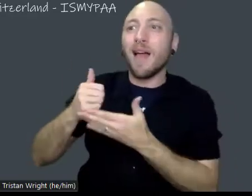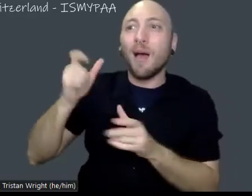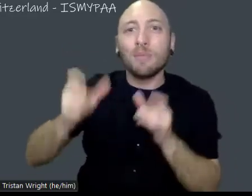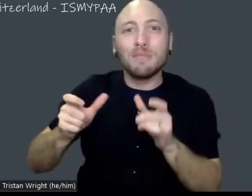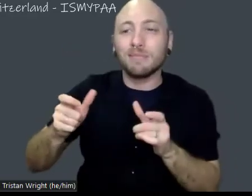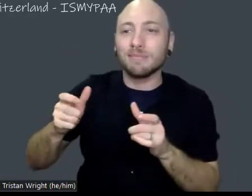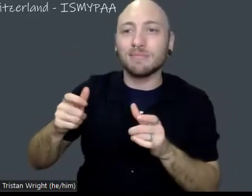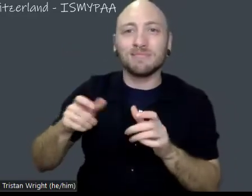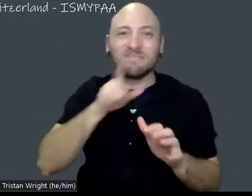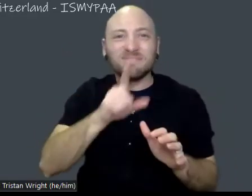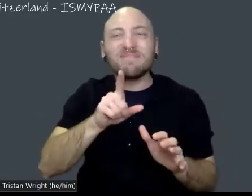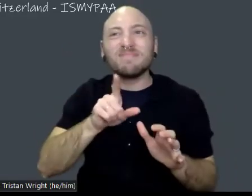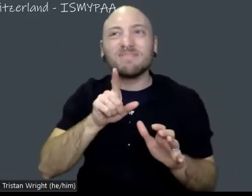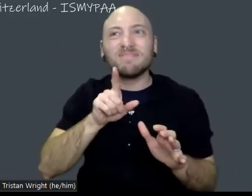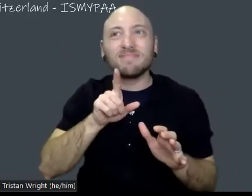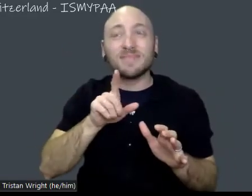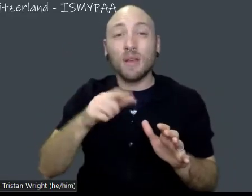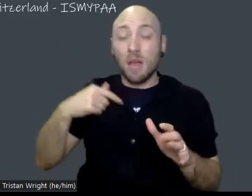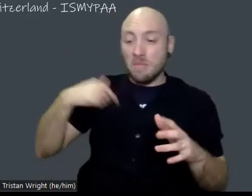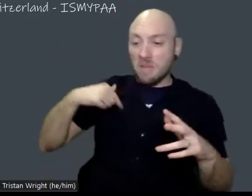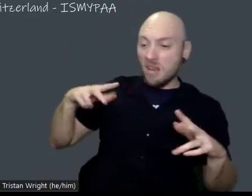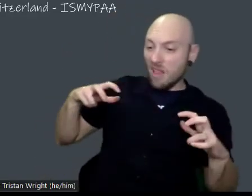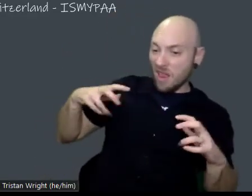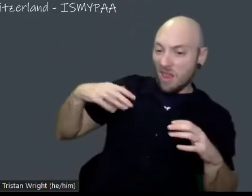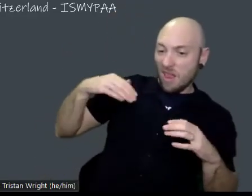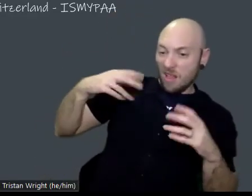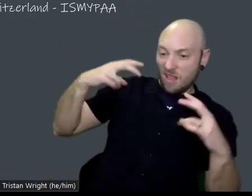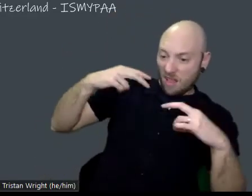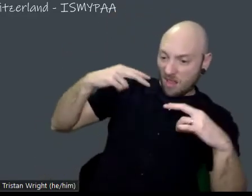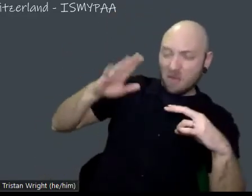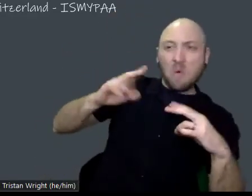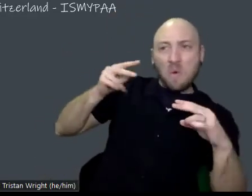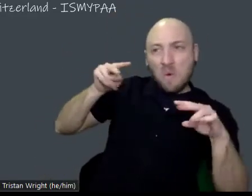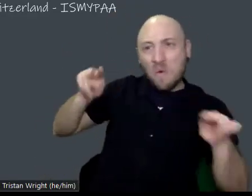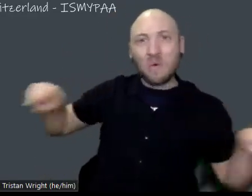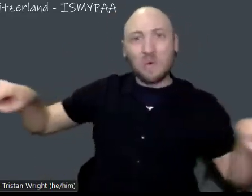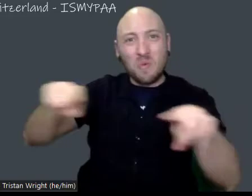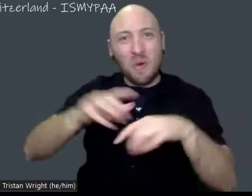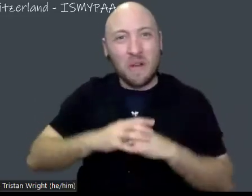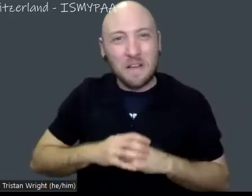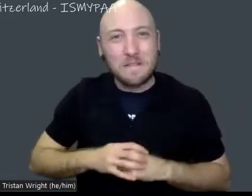peoples. So really to stop looking only for myself.